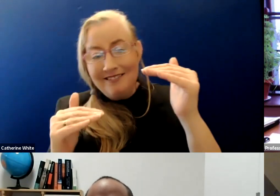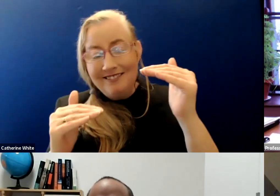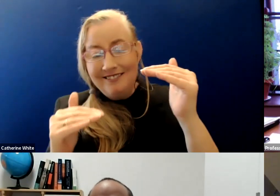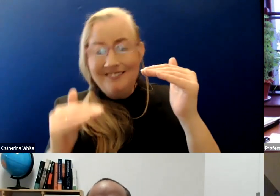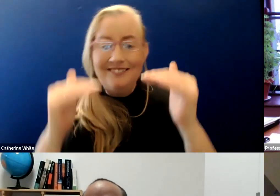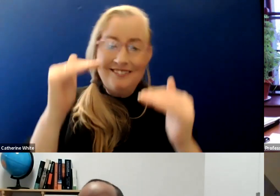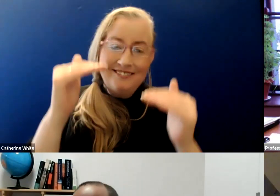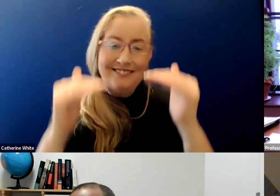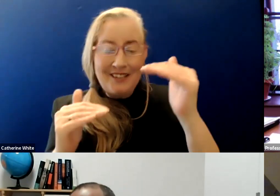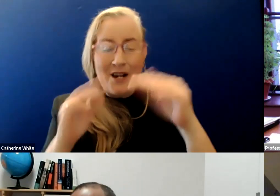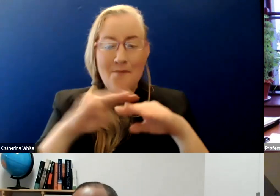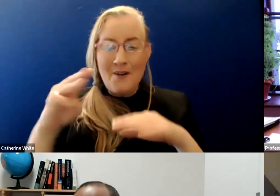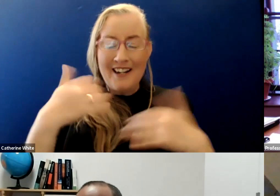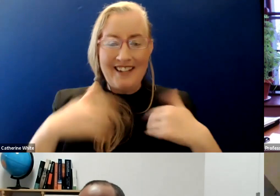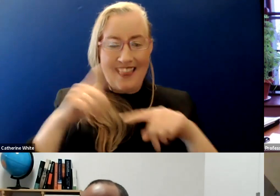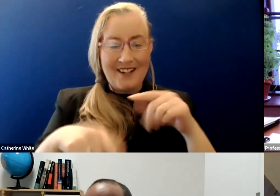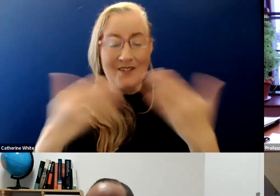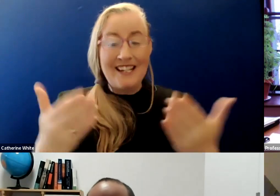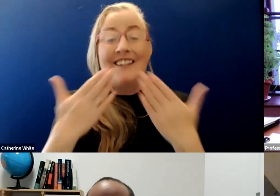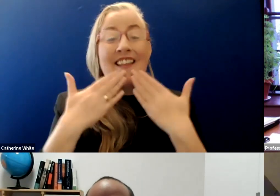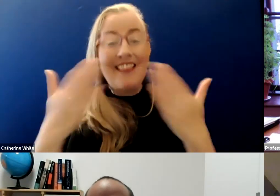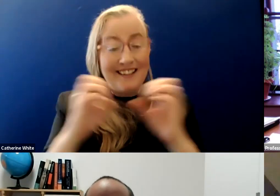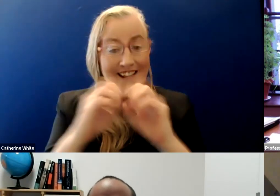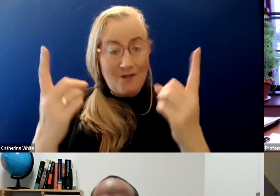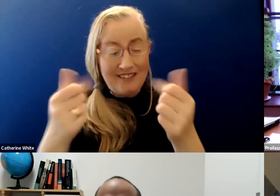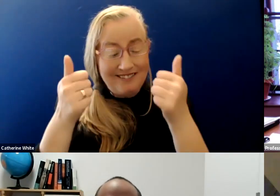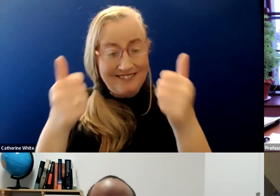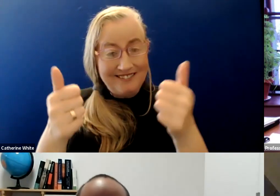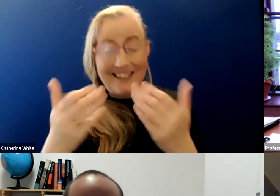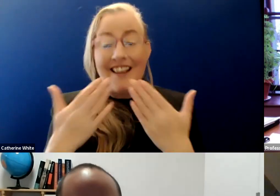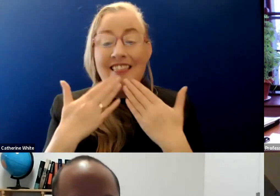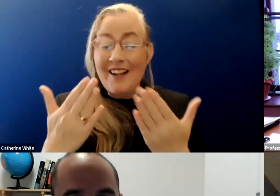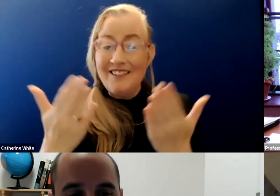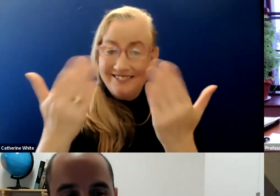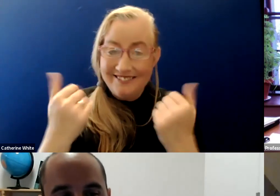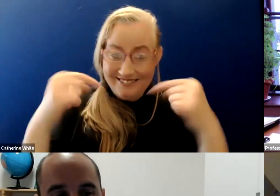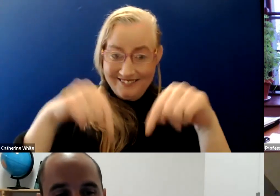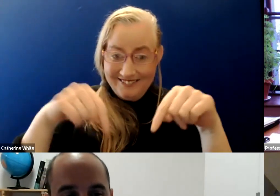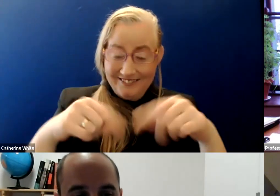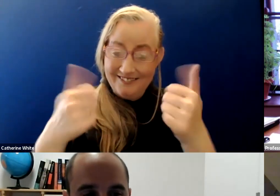more interesting than today. So thanks everyone. Thank you for having us. Thank you.